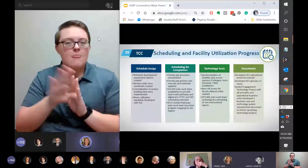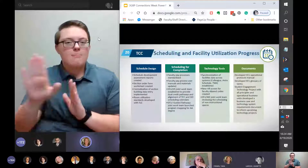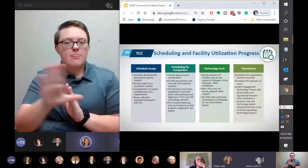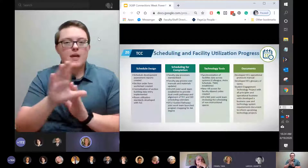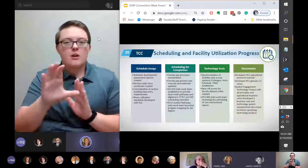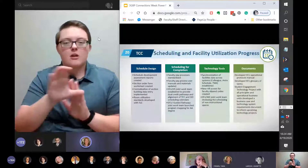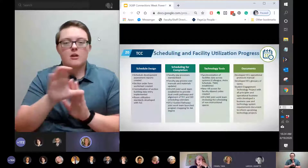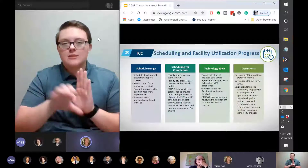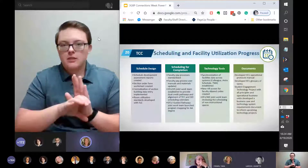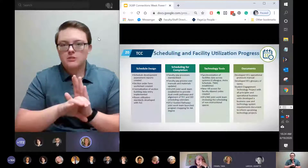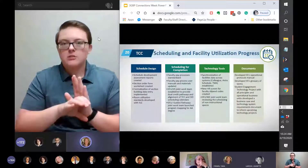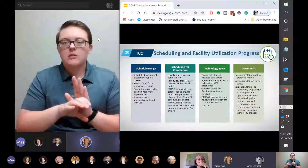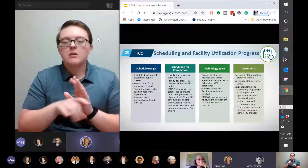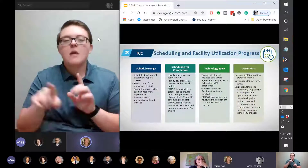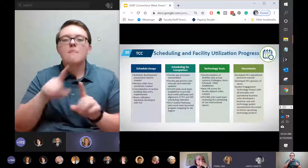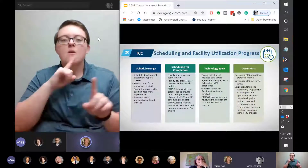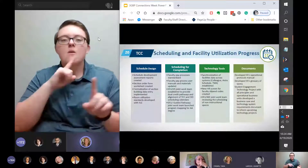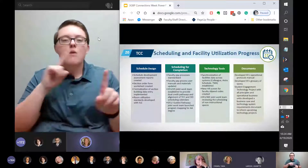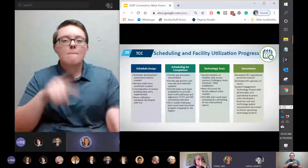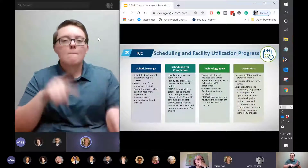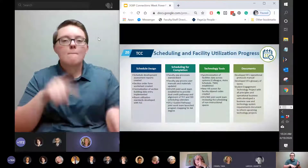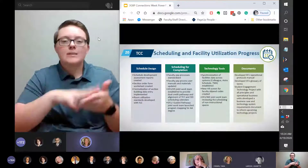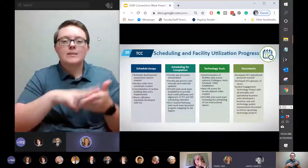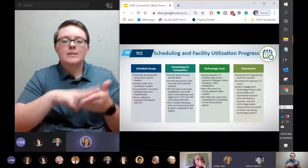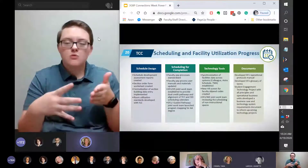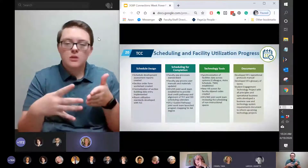reports, a scheduling